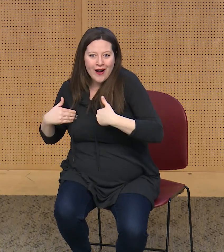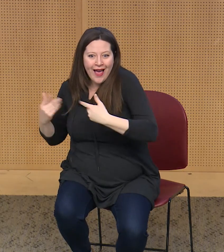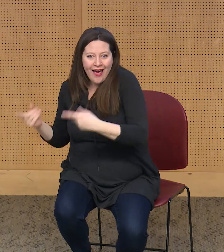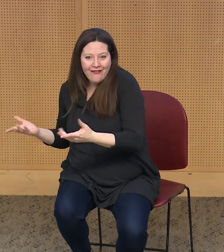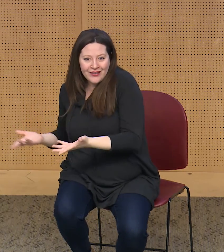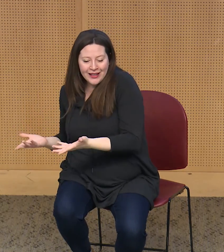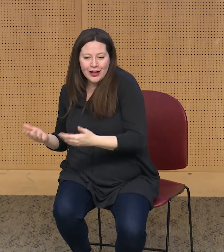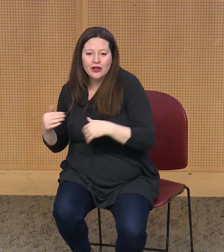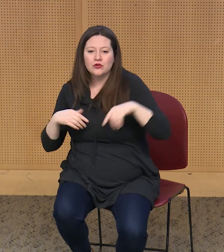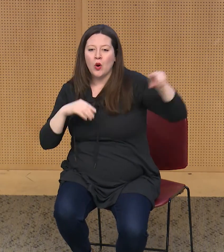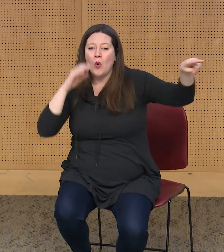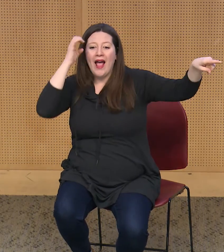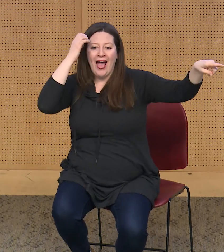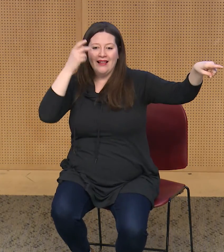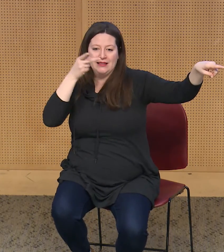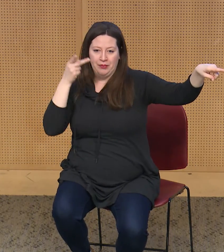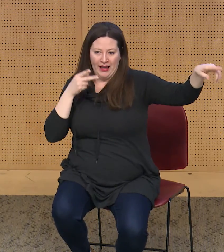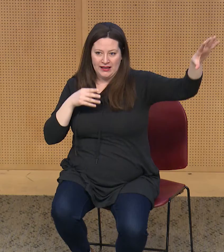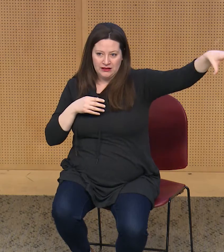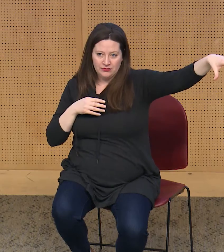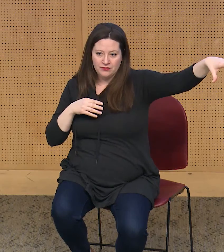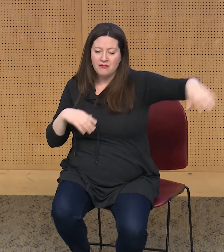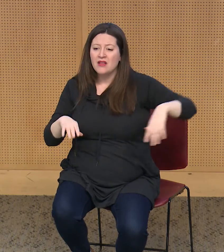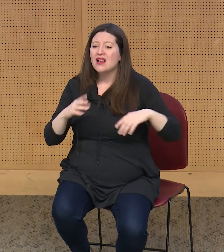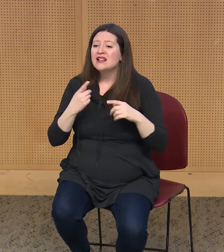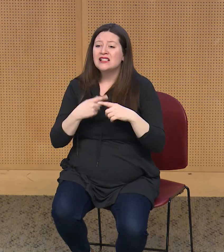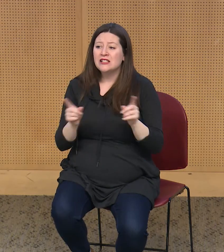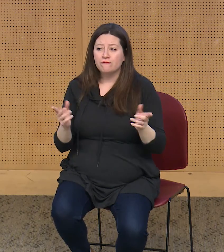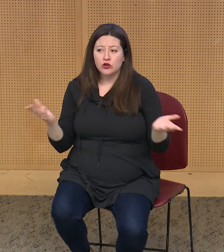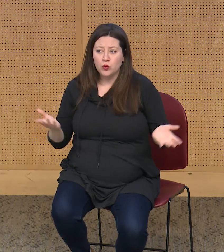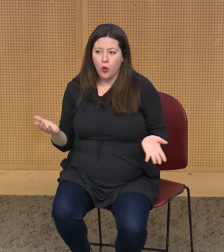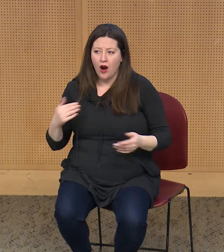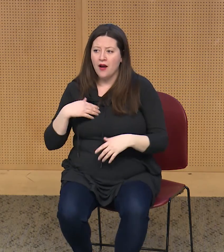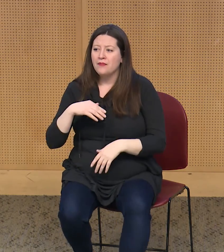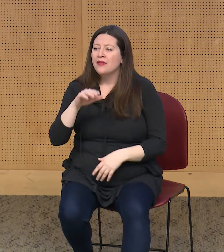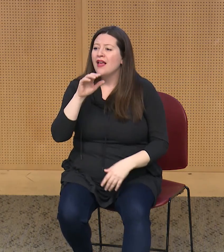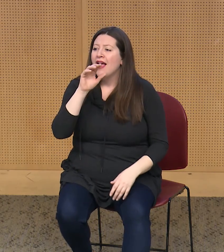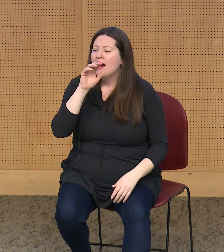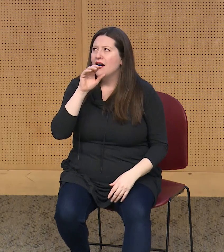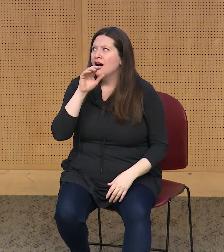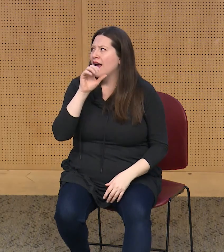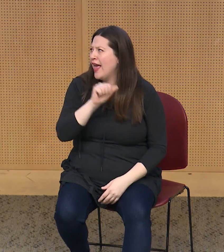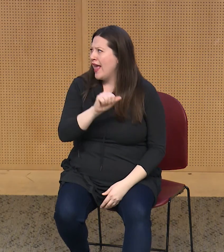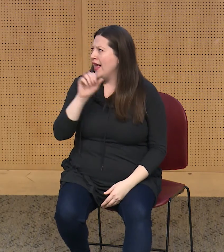here. It's two separate places, but you'd have to book both of them.